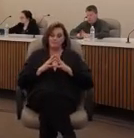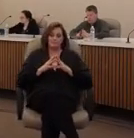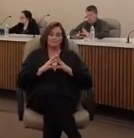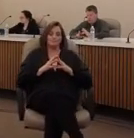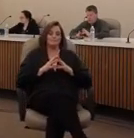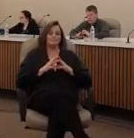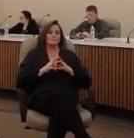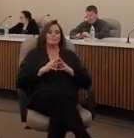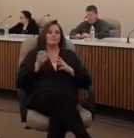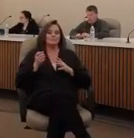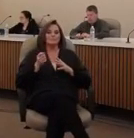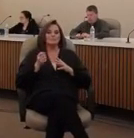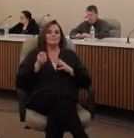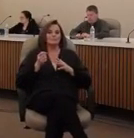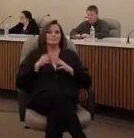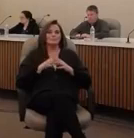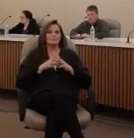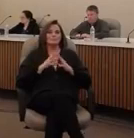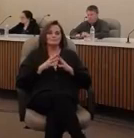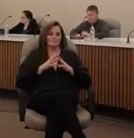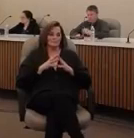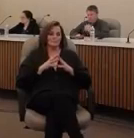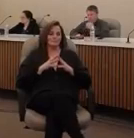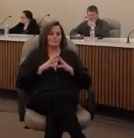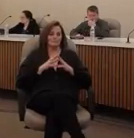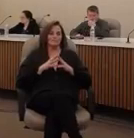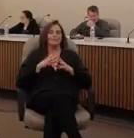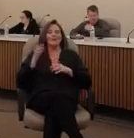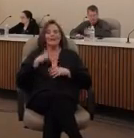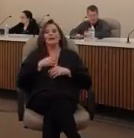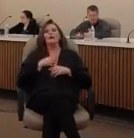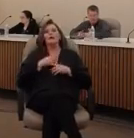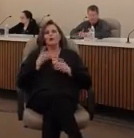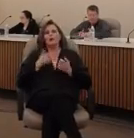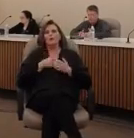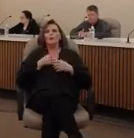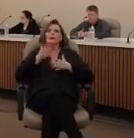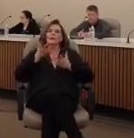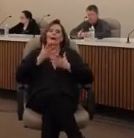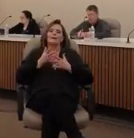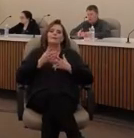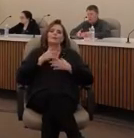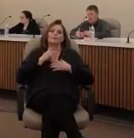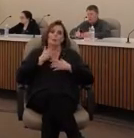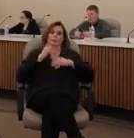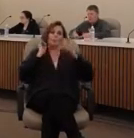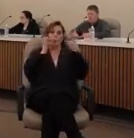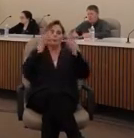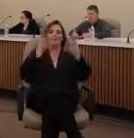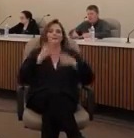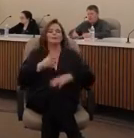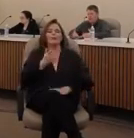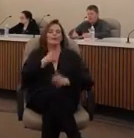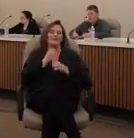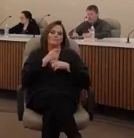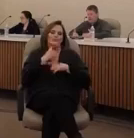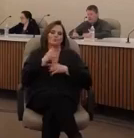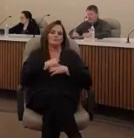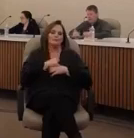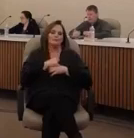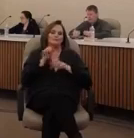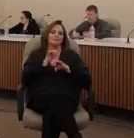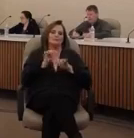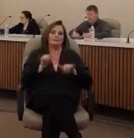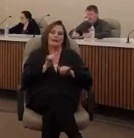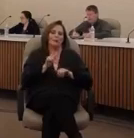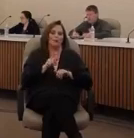as the goals for that, as we look at it from a special permit standpoint, is we want it to be the same or lesser impact on the